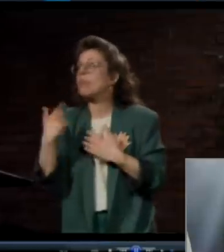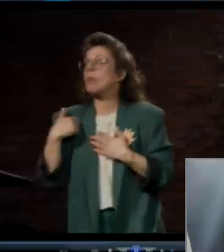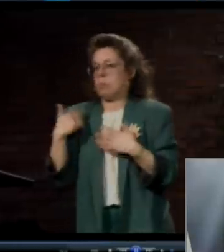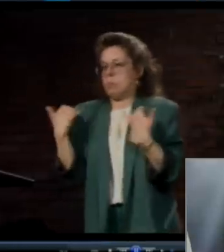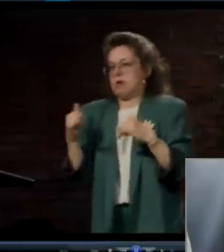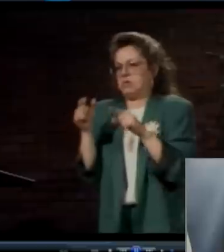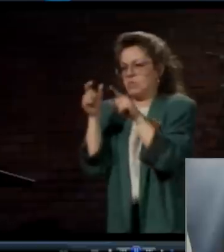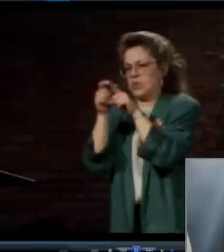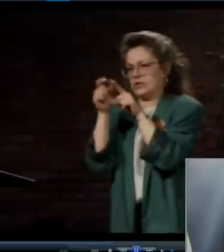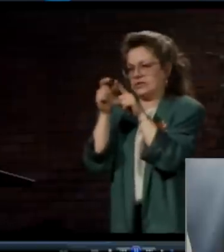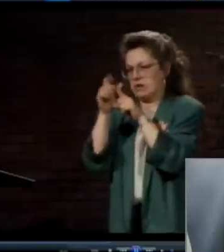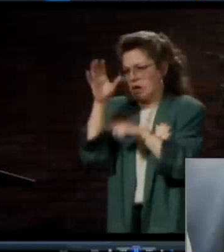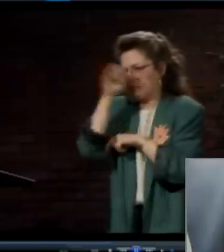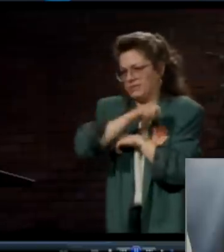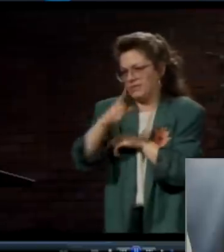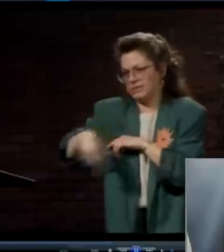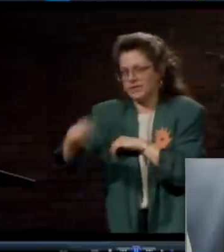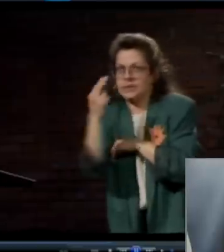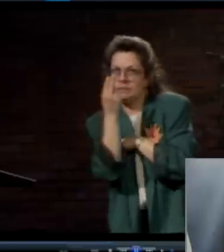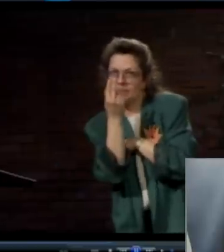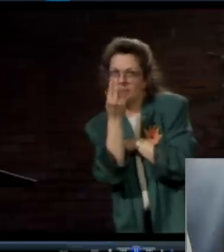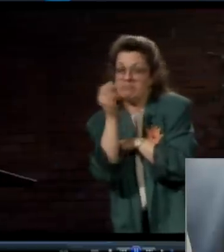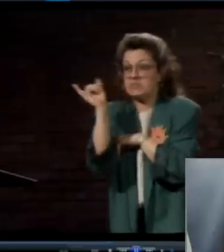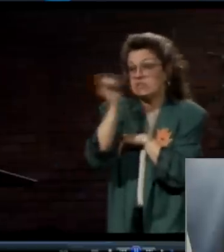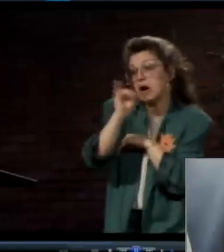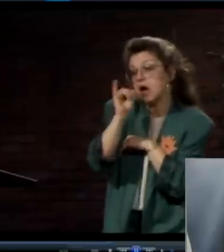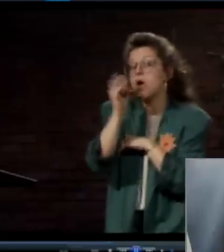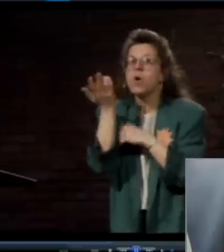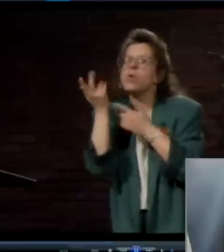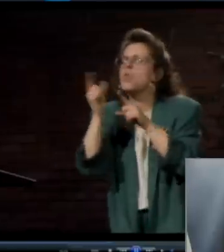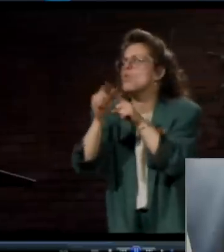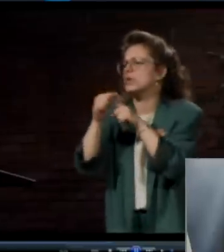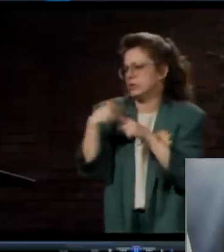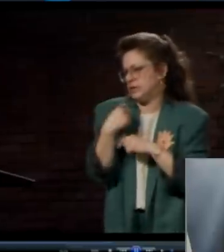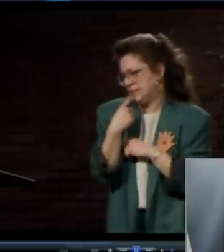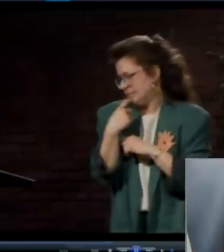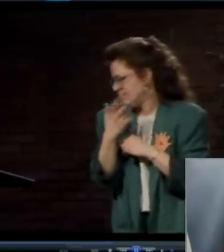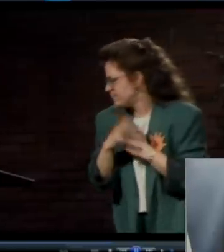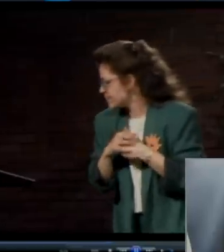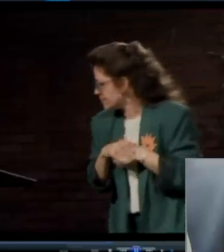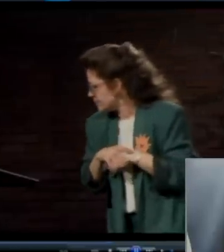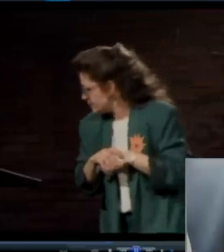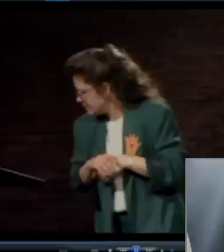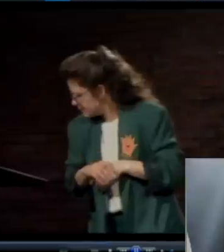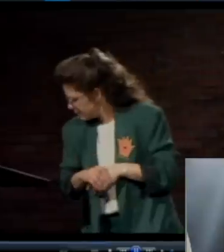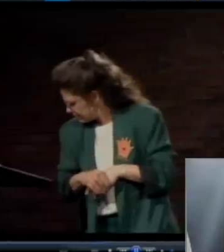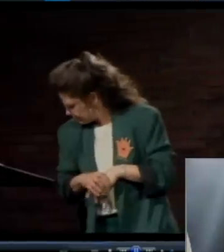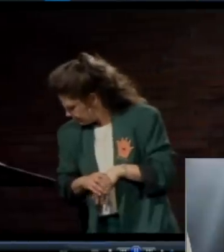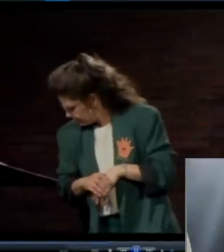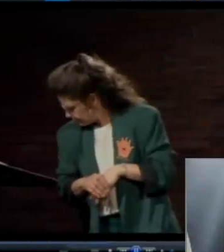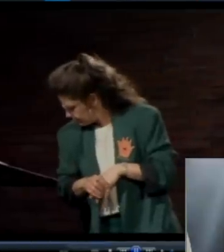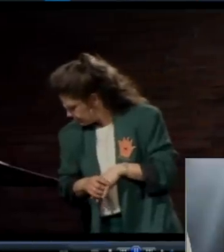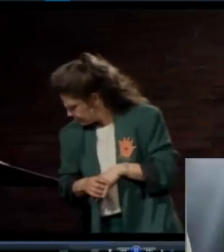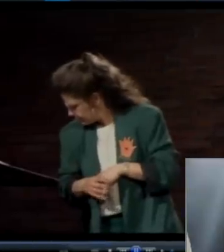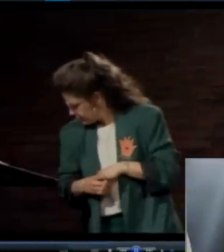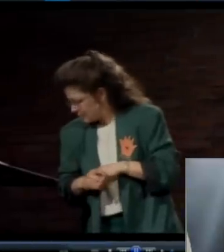you're really just trying to guess what people are saying. And some people, can get about 30%